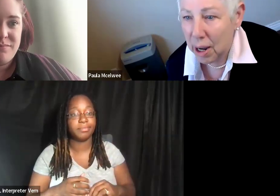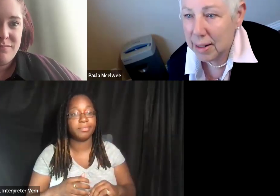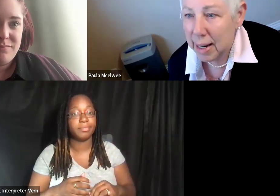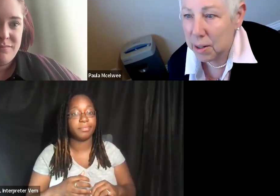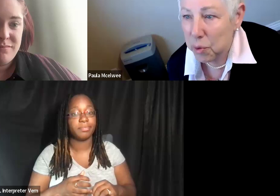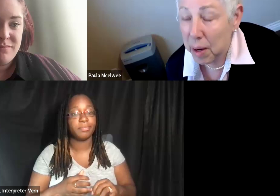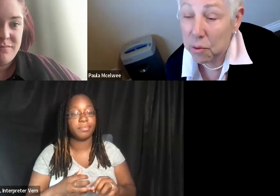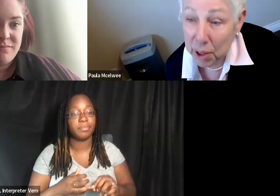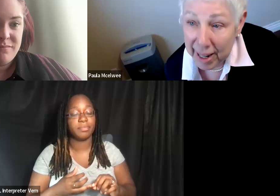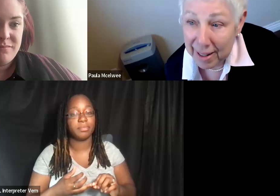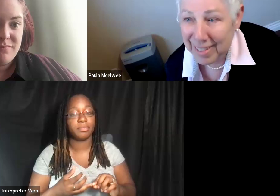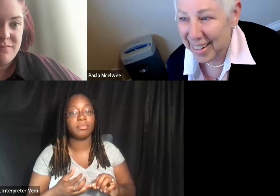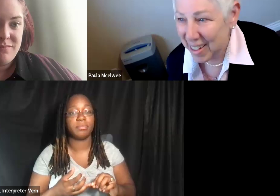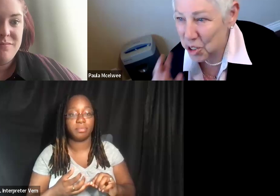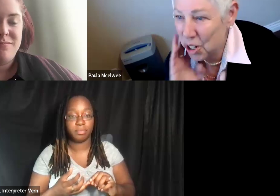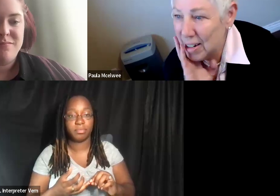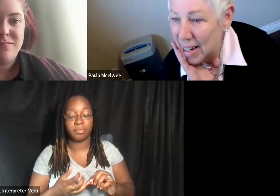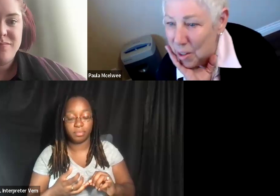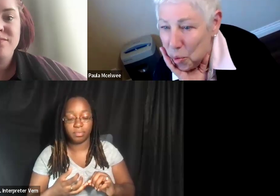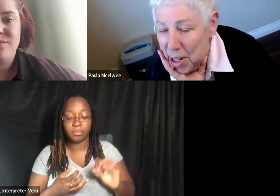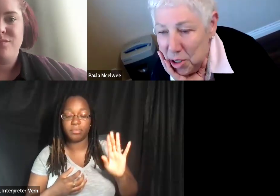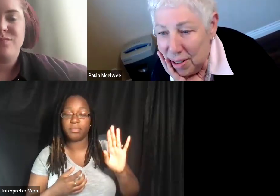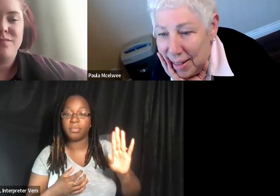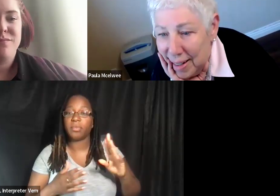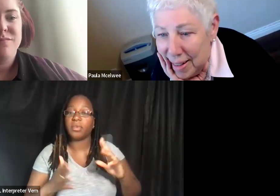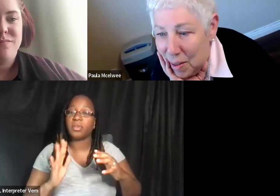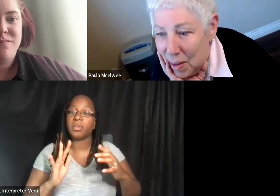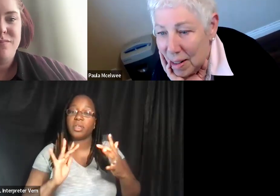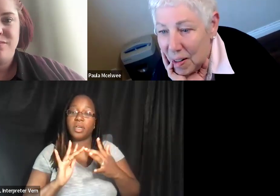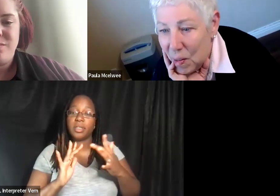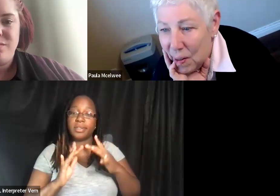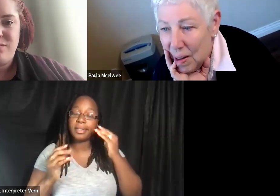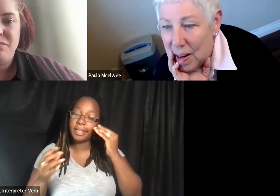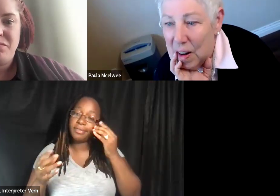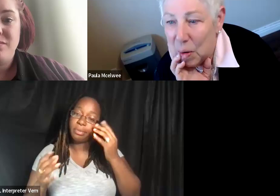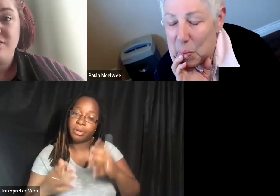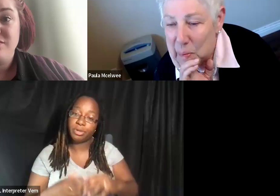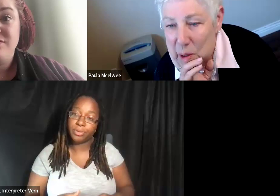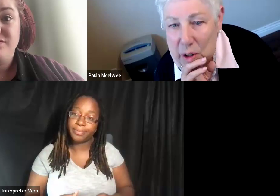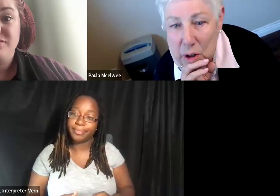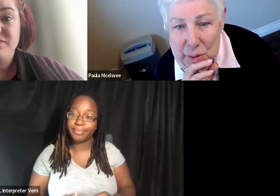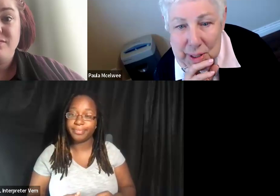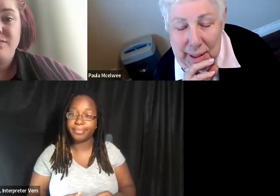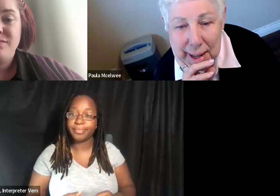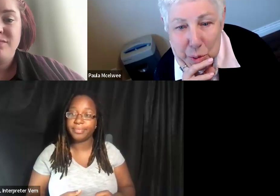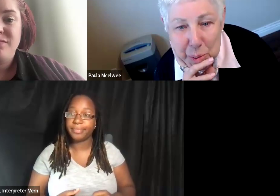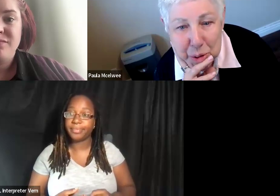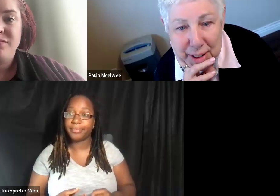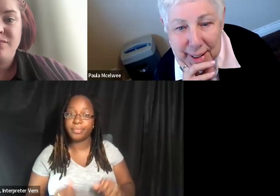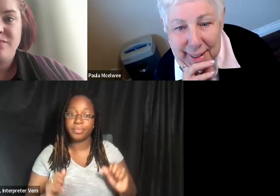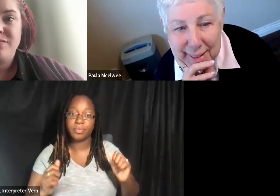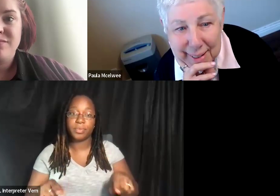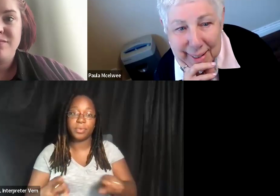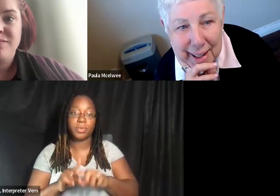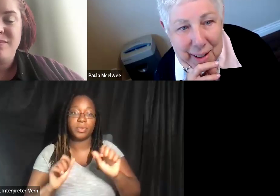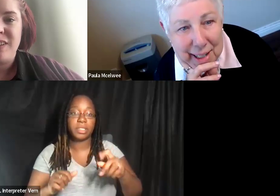There's your contact information, 48. Yeah, there's your contact information. And then you can also see the attribution